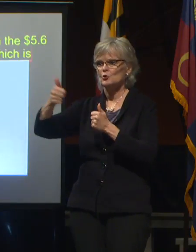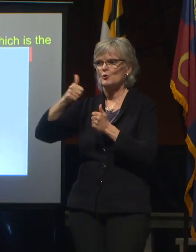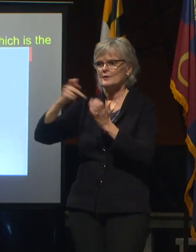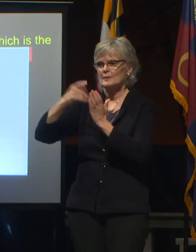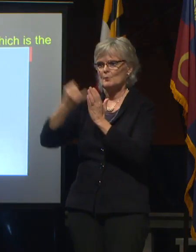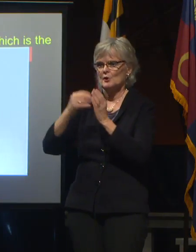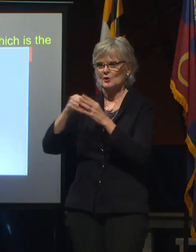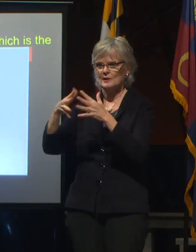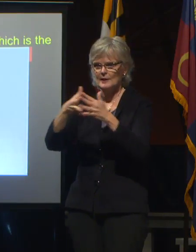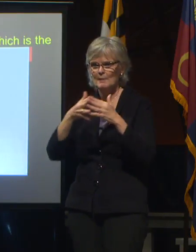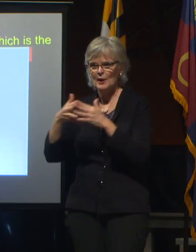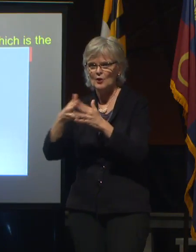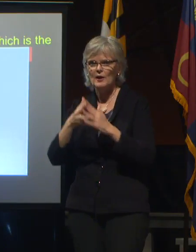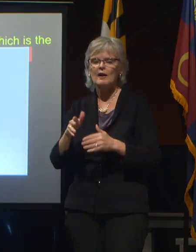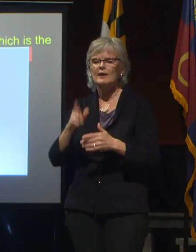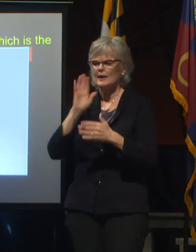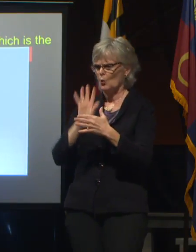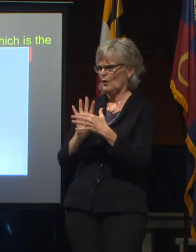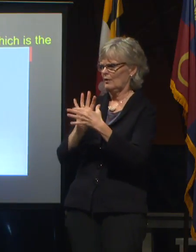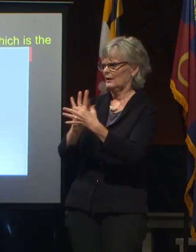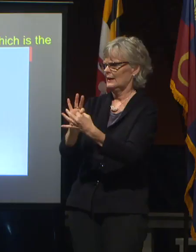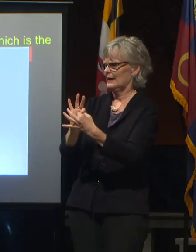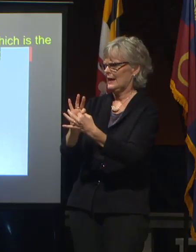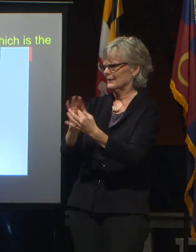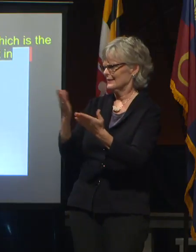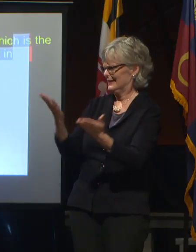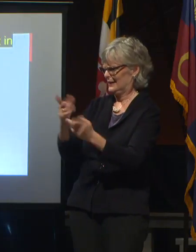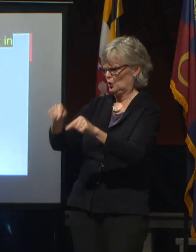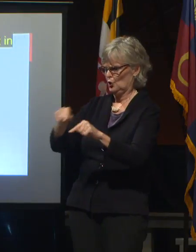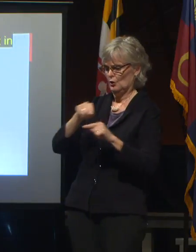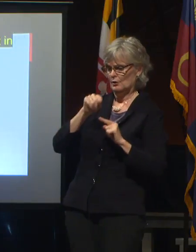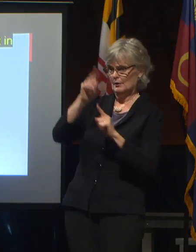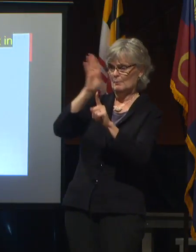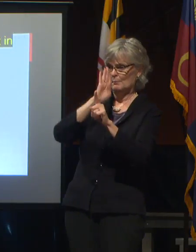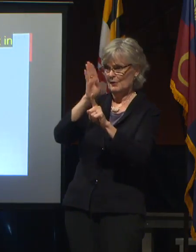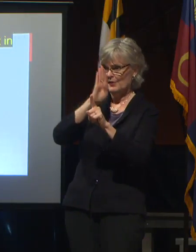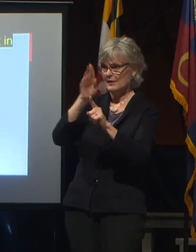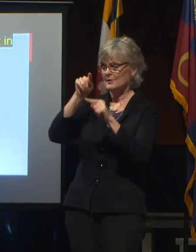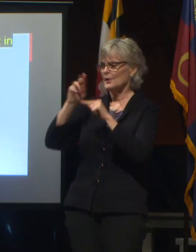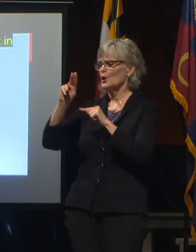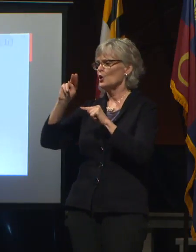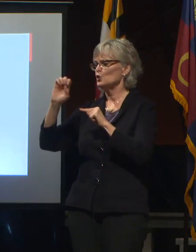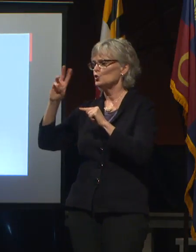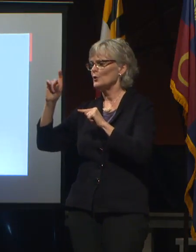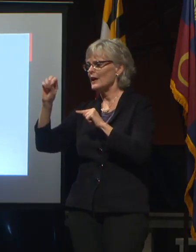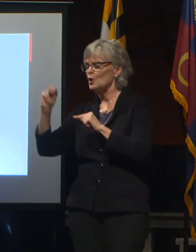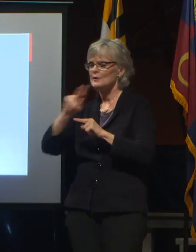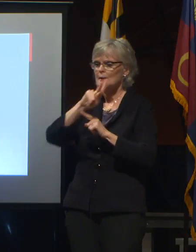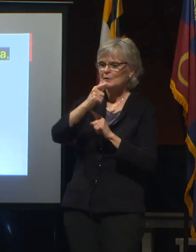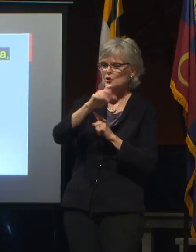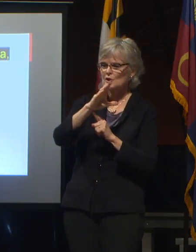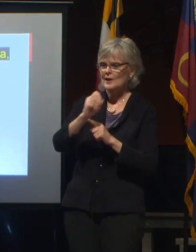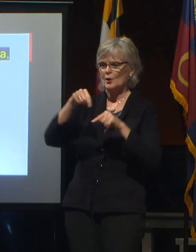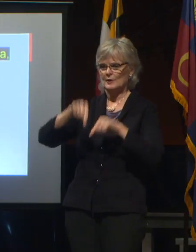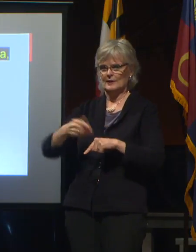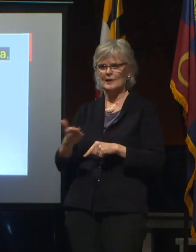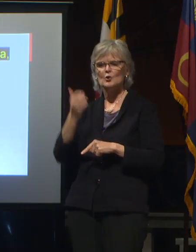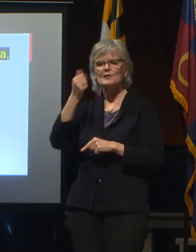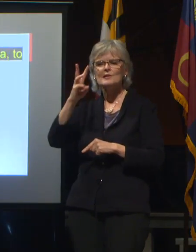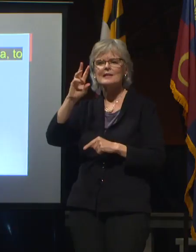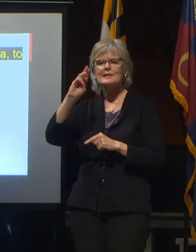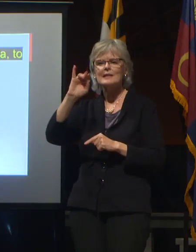America. It's going to connect right here in Montgomery County from Bethesda to Carrollton and Prince George's County with a 16-mile